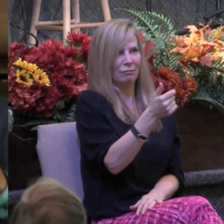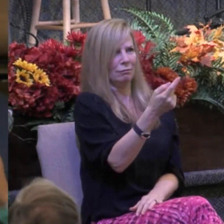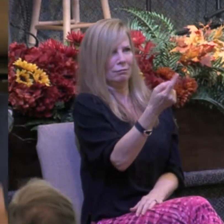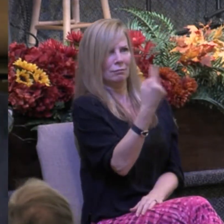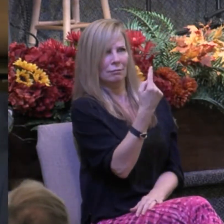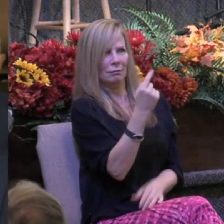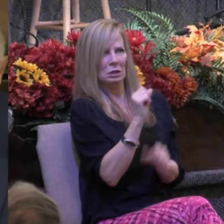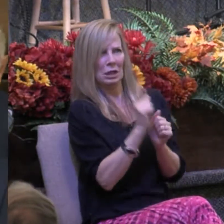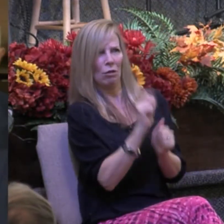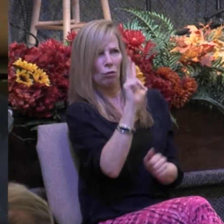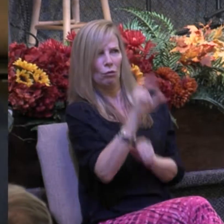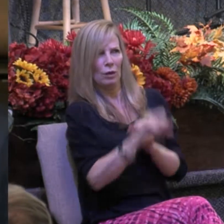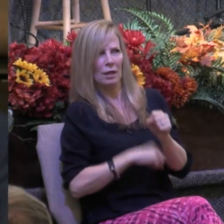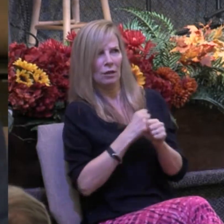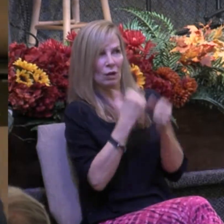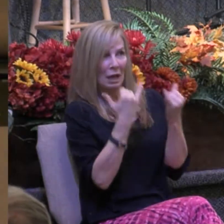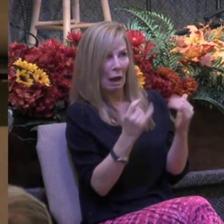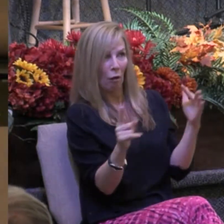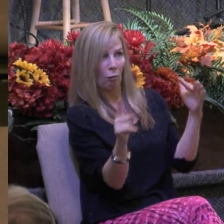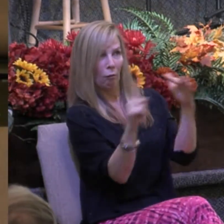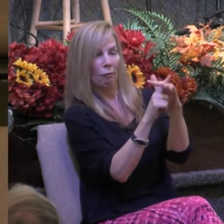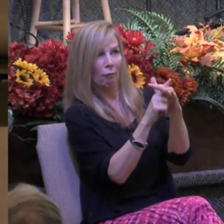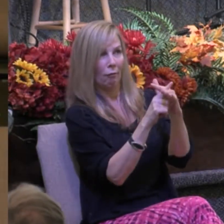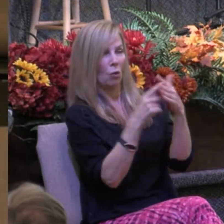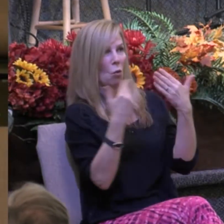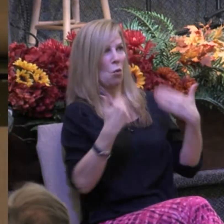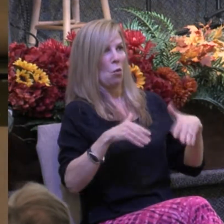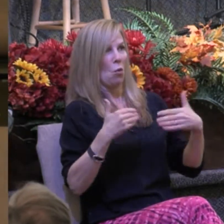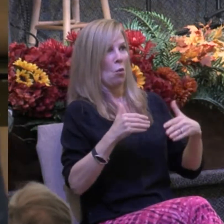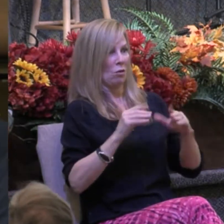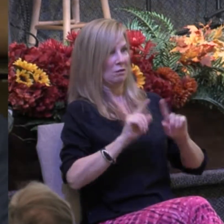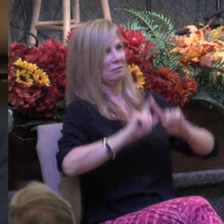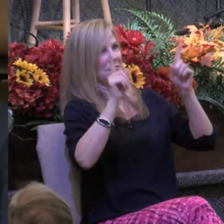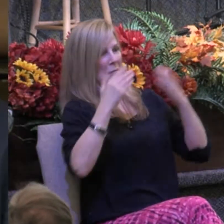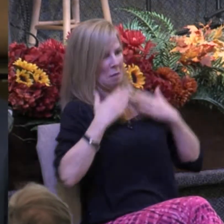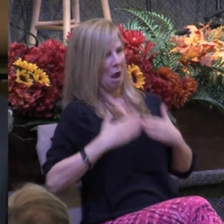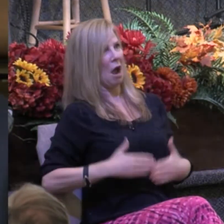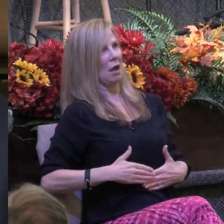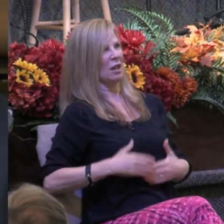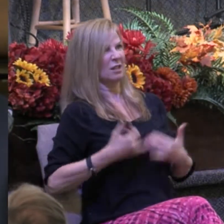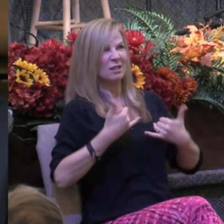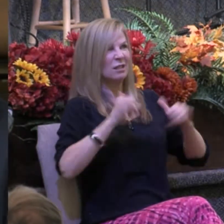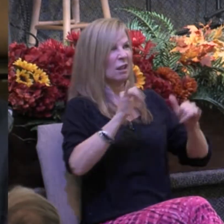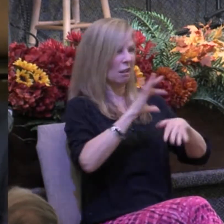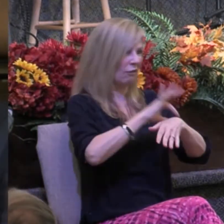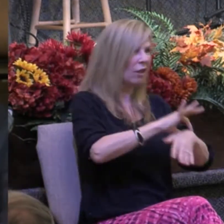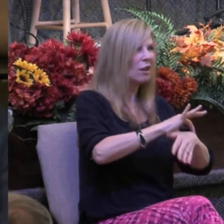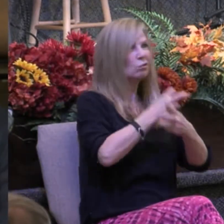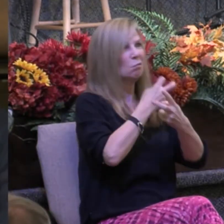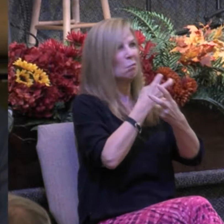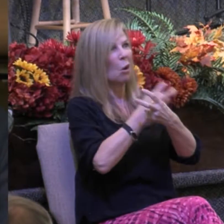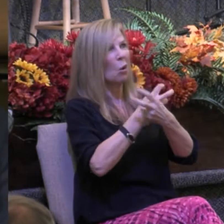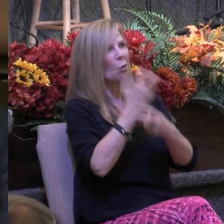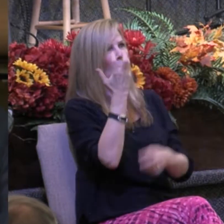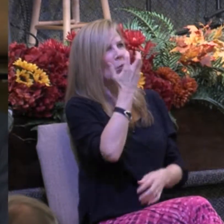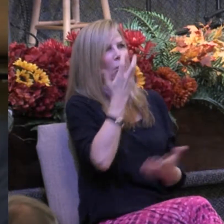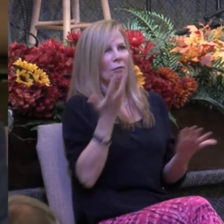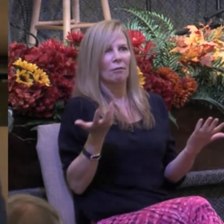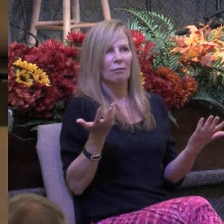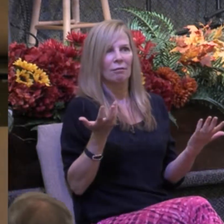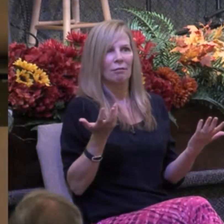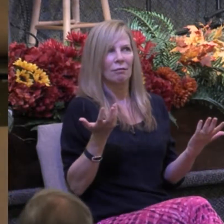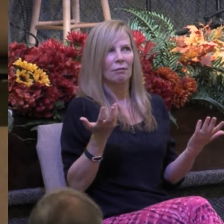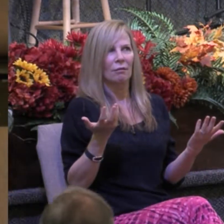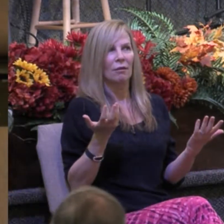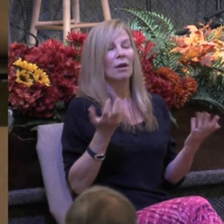but now he was in a resurrected, glorified body of flesh and bones. But in